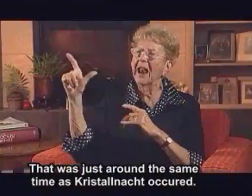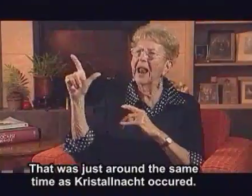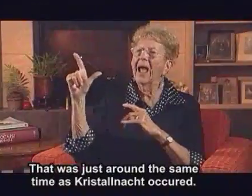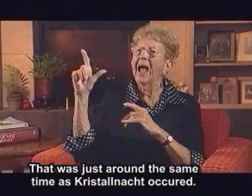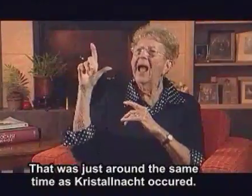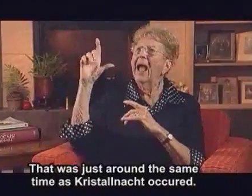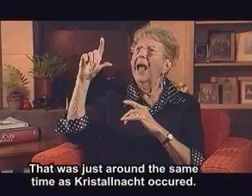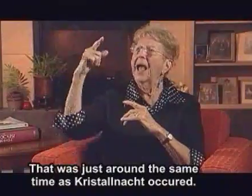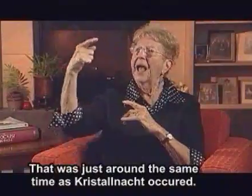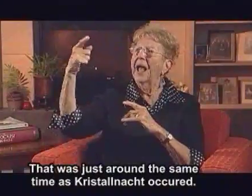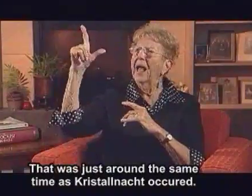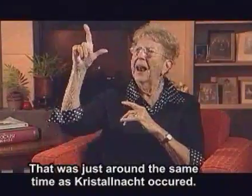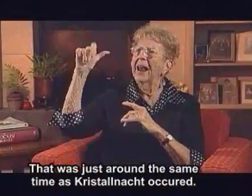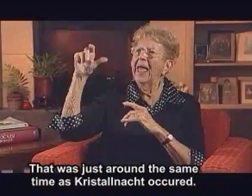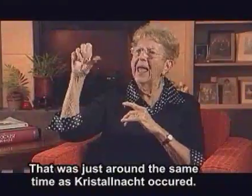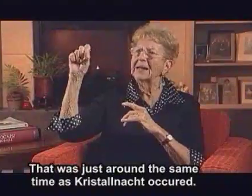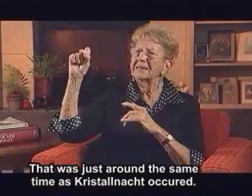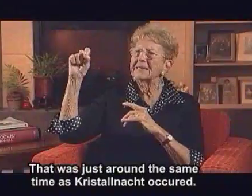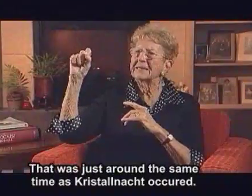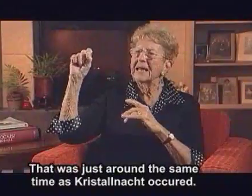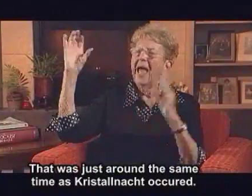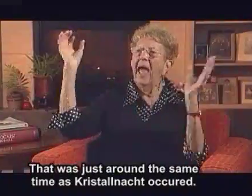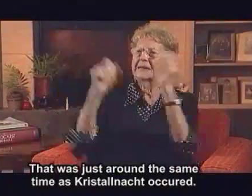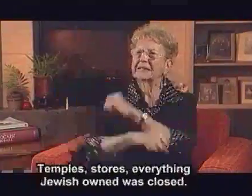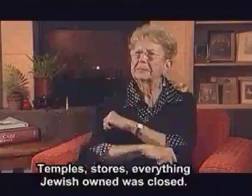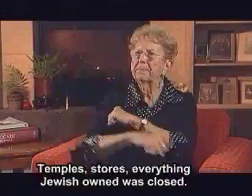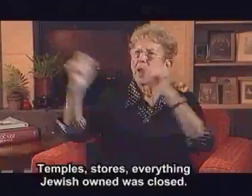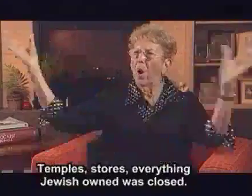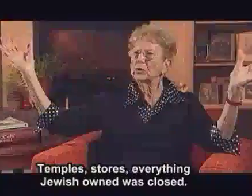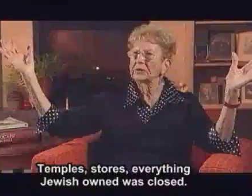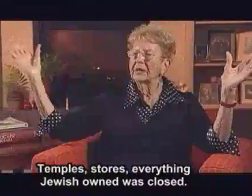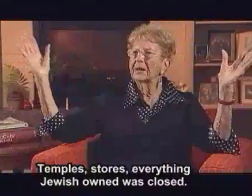That was just around the same time as Kristallnacht occurred.